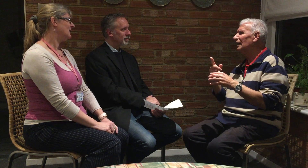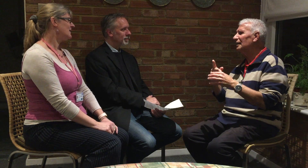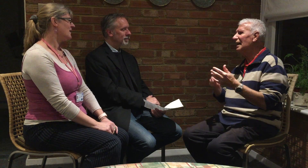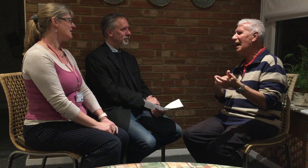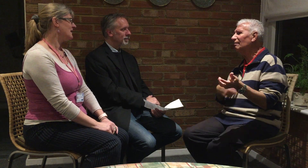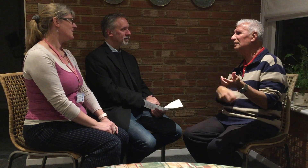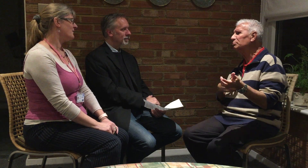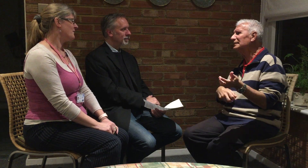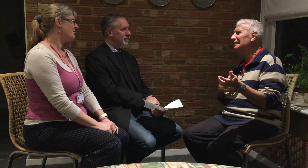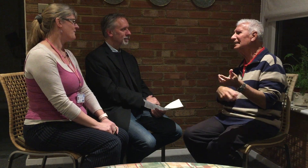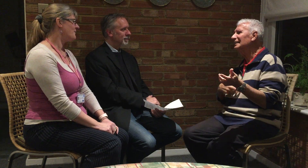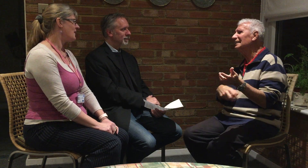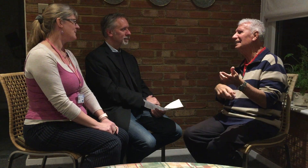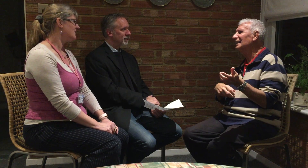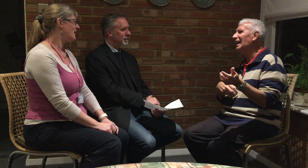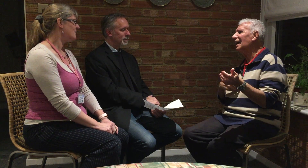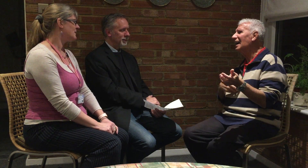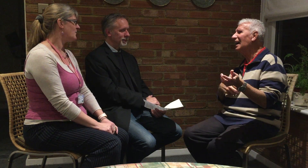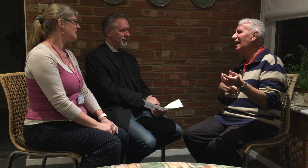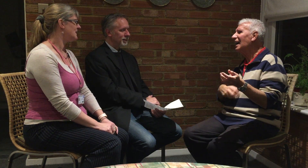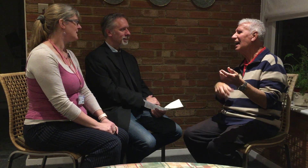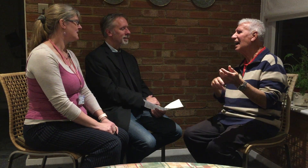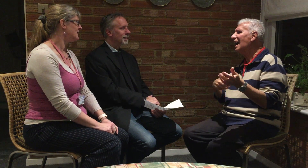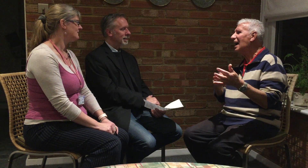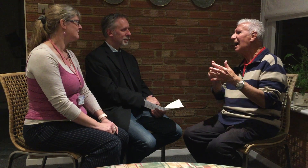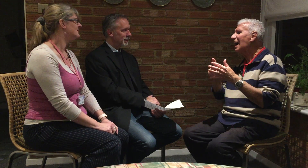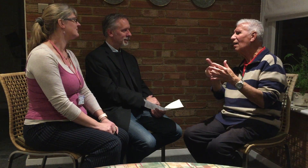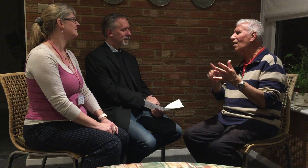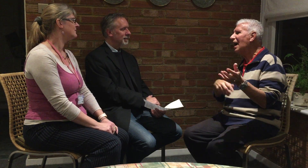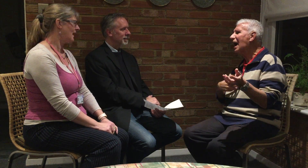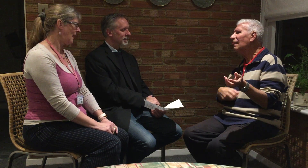Las Vegas is famous for Elvis Presley, isn't it?